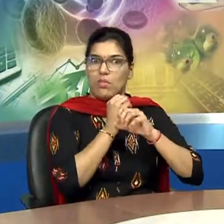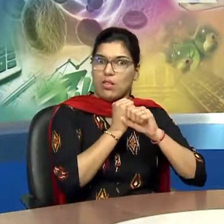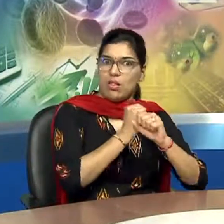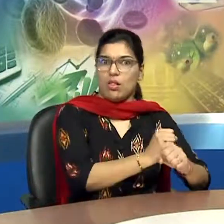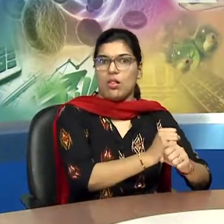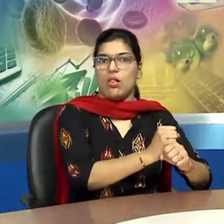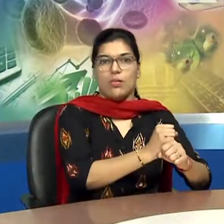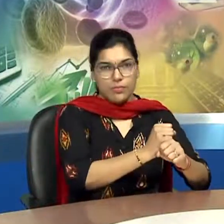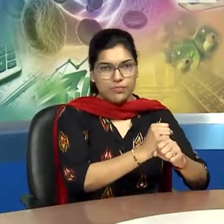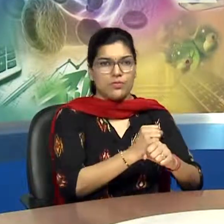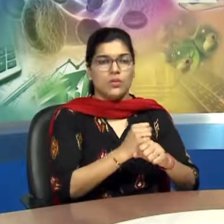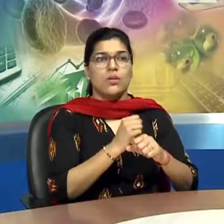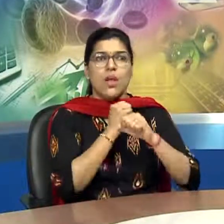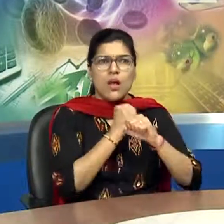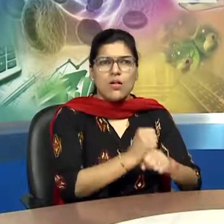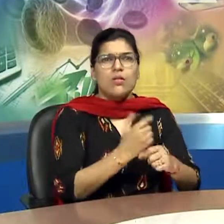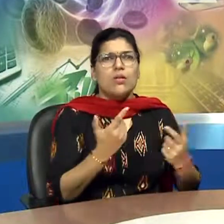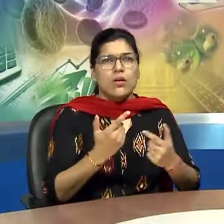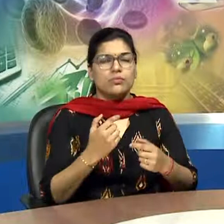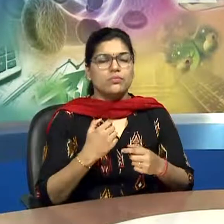This word is trapped.